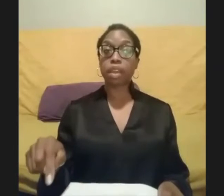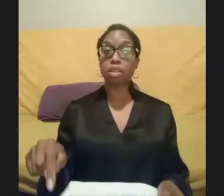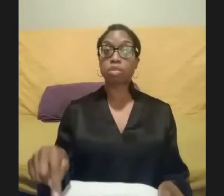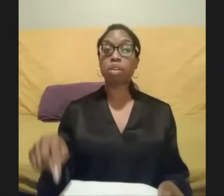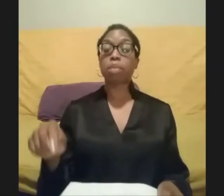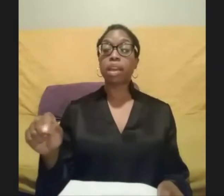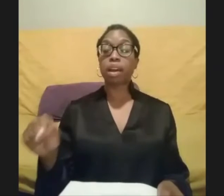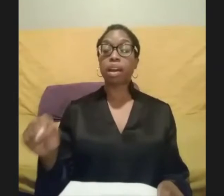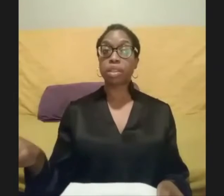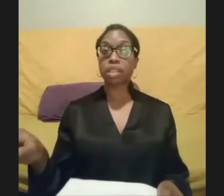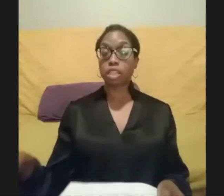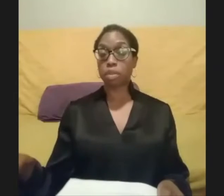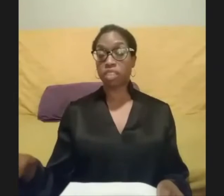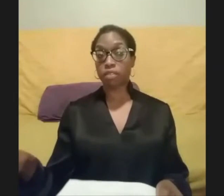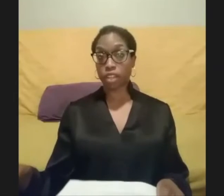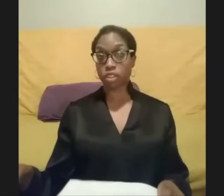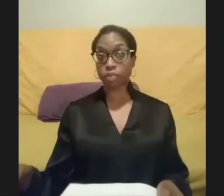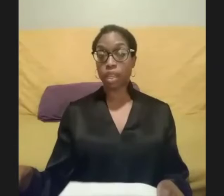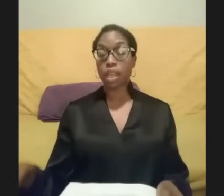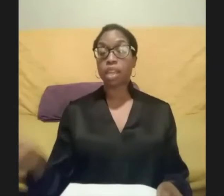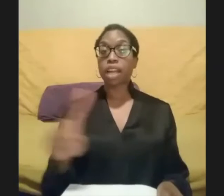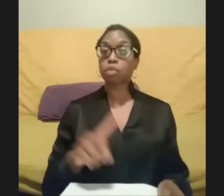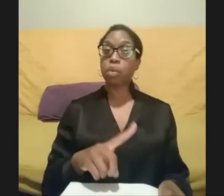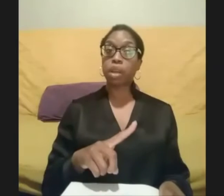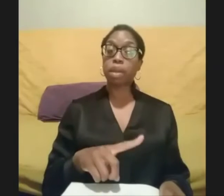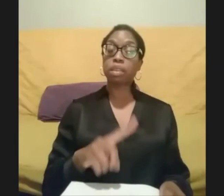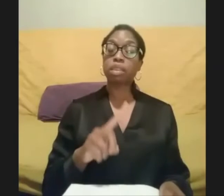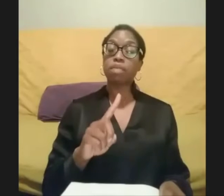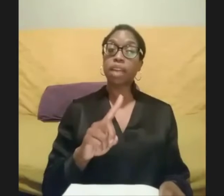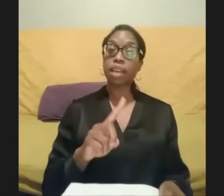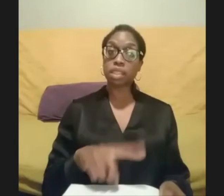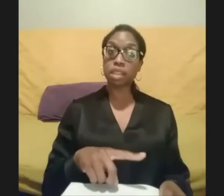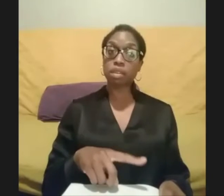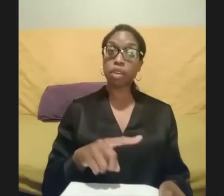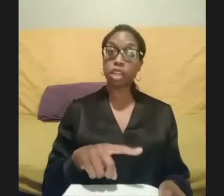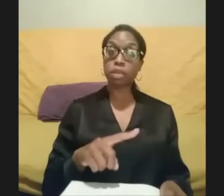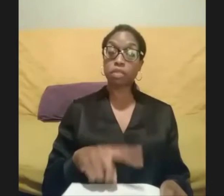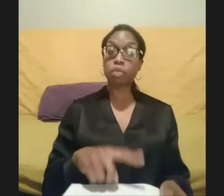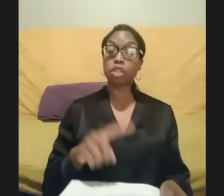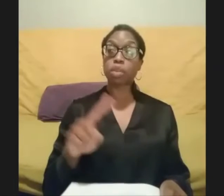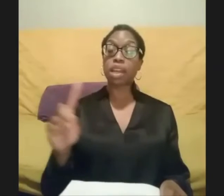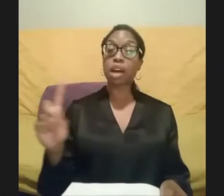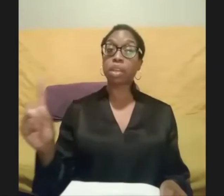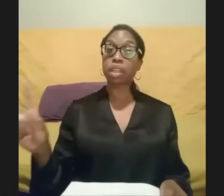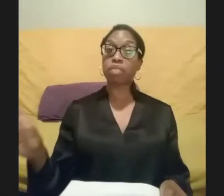complications from a high risk HPV infection. That's why we recommended the vaccine for HPV, which we now can give up to